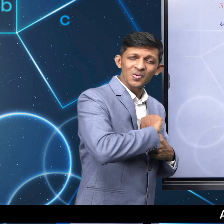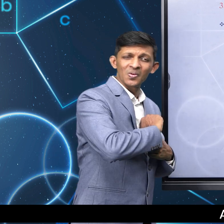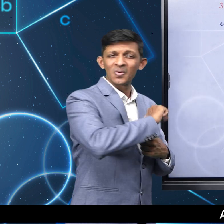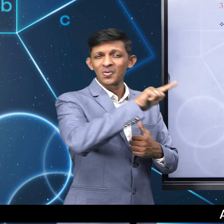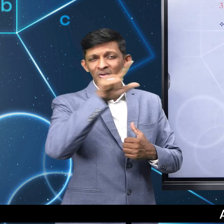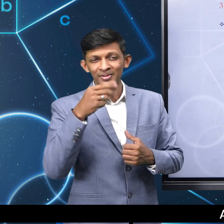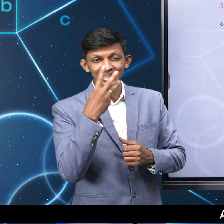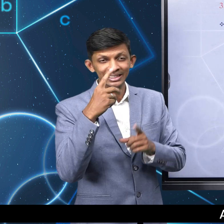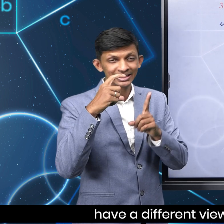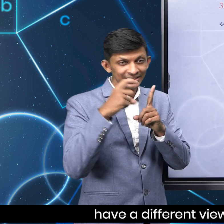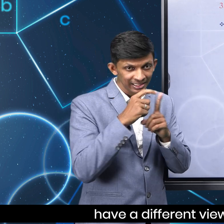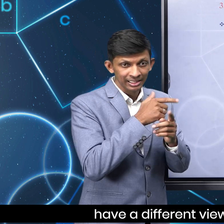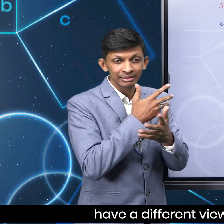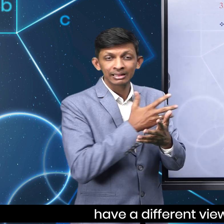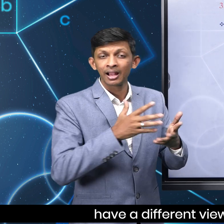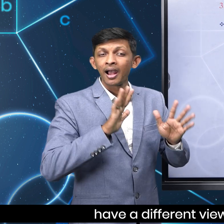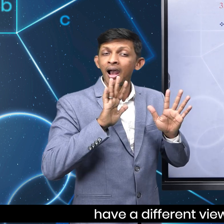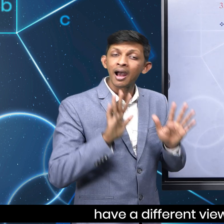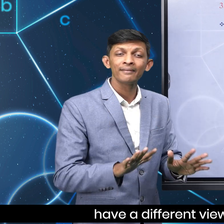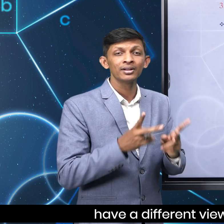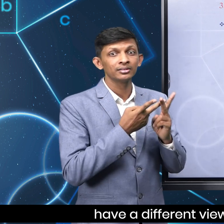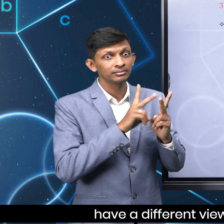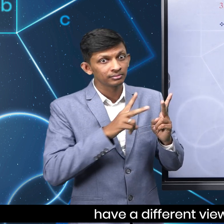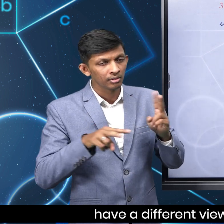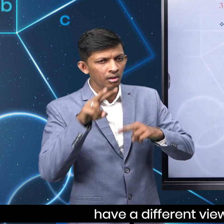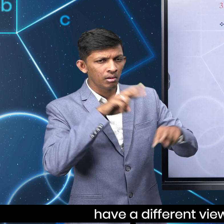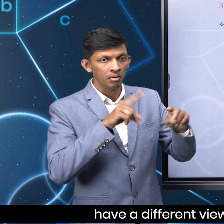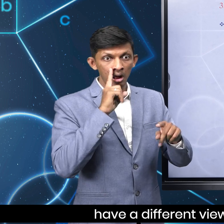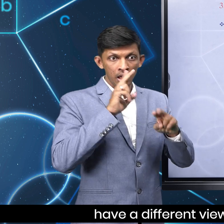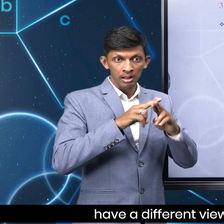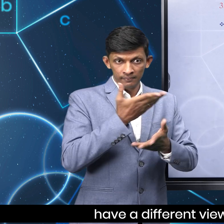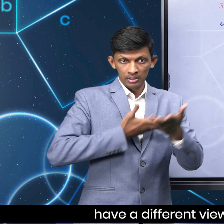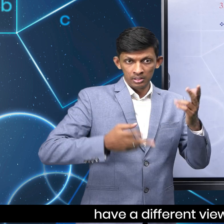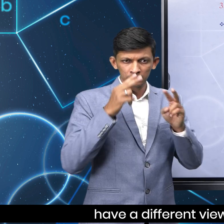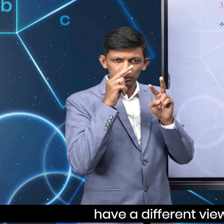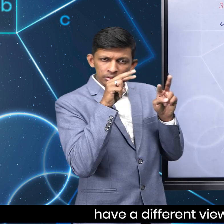All the 3D objects have a different view if we see them from different sides.